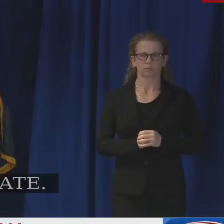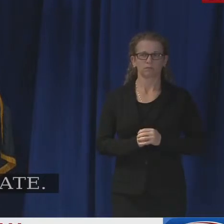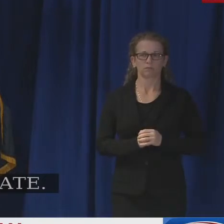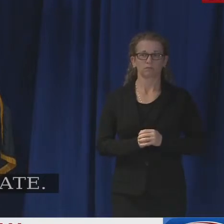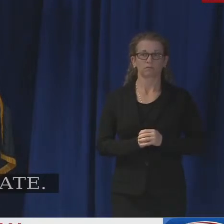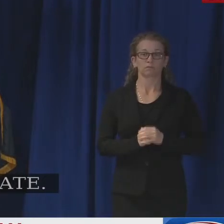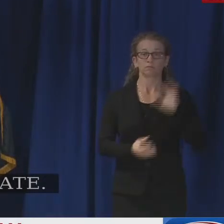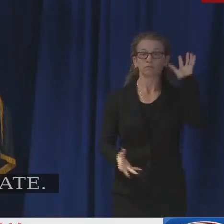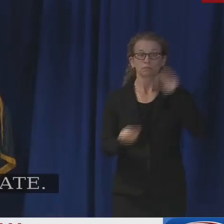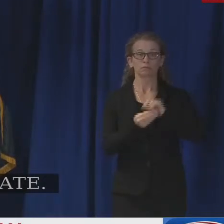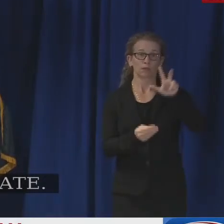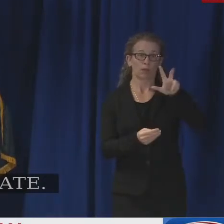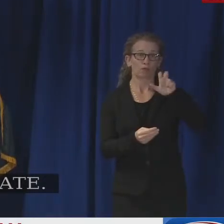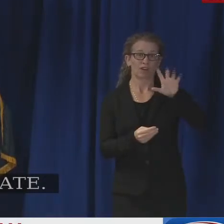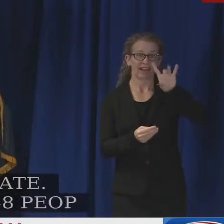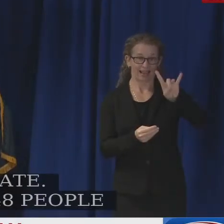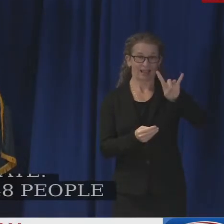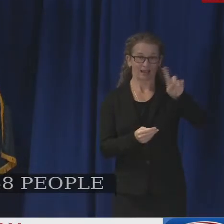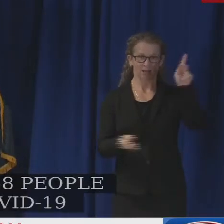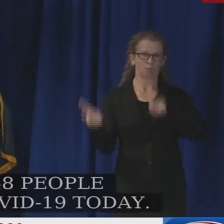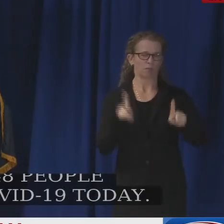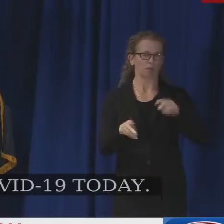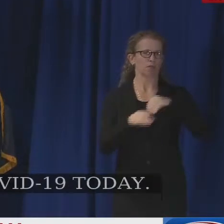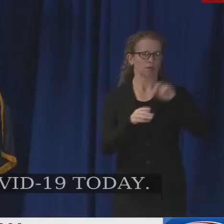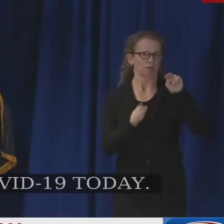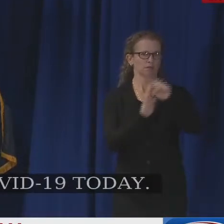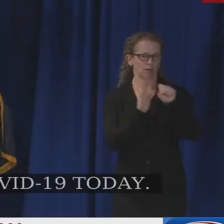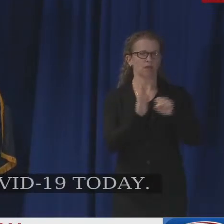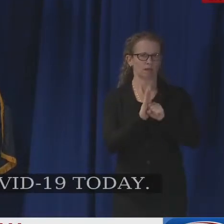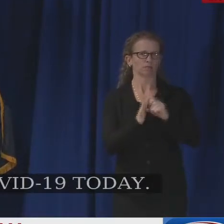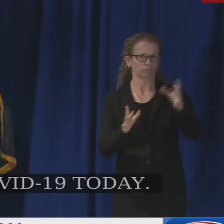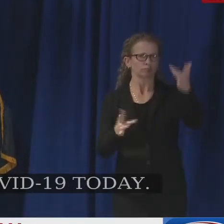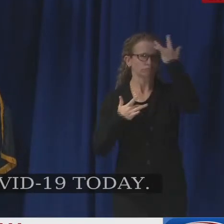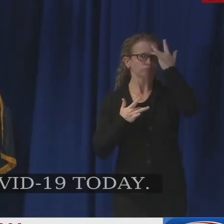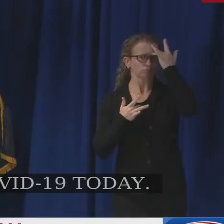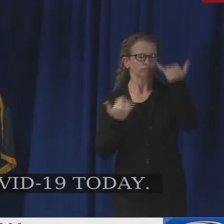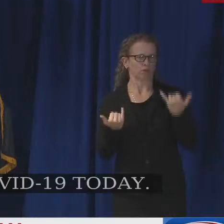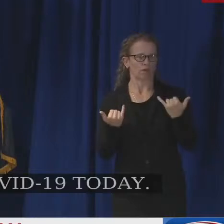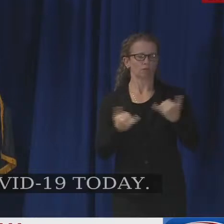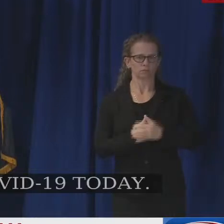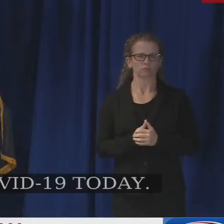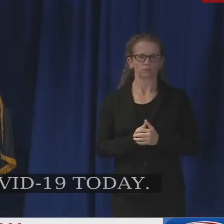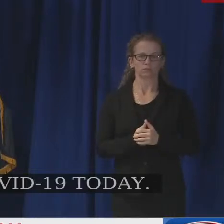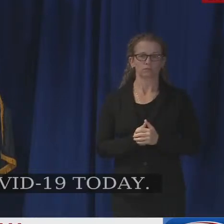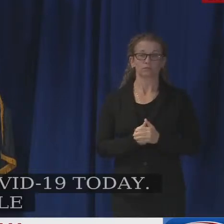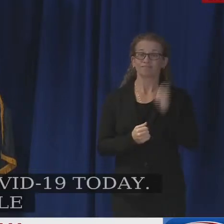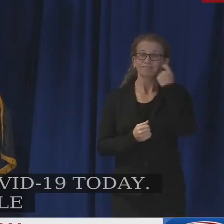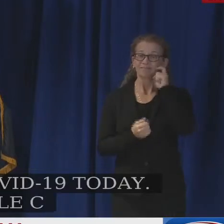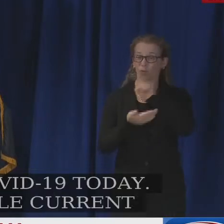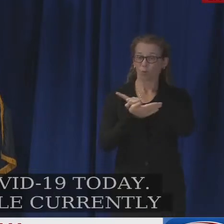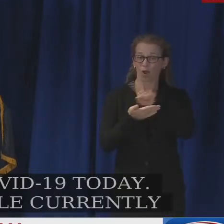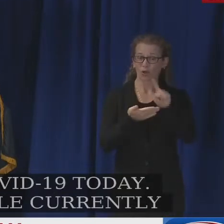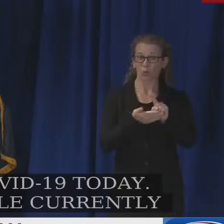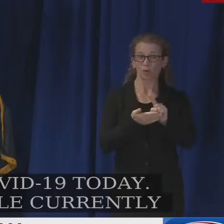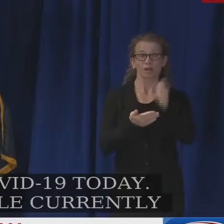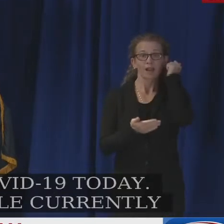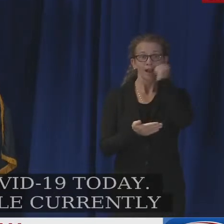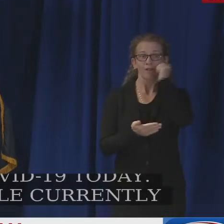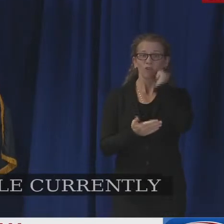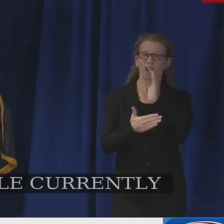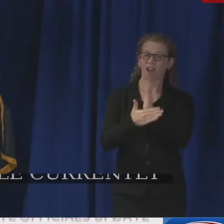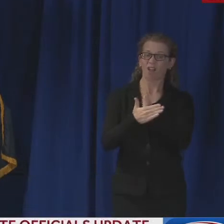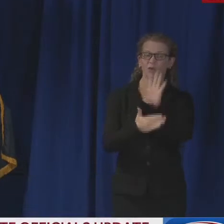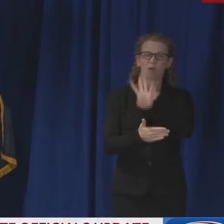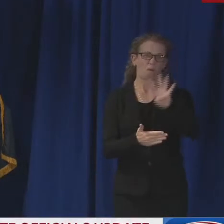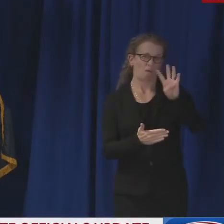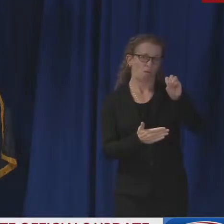are 308 people currently with active infection. In the last week, we are now averaging about 40 new infections per